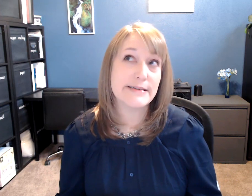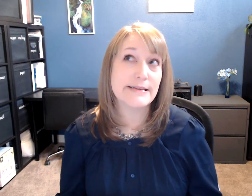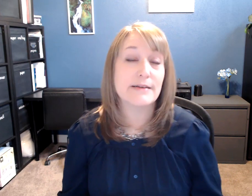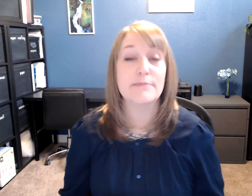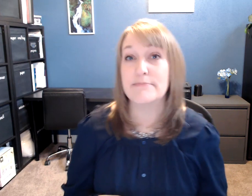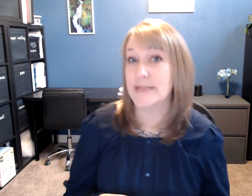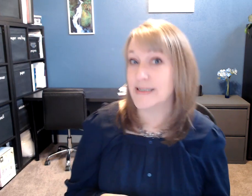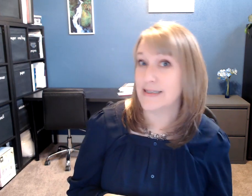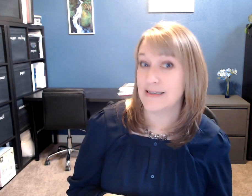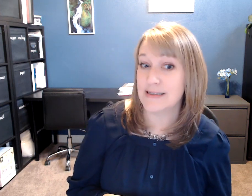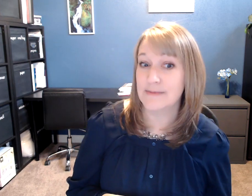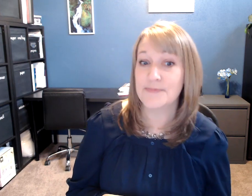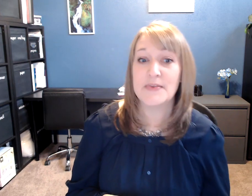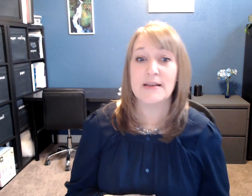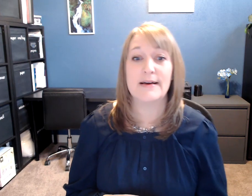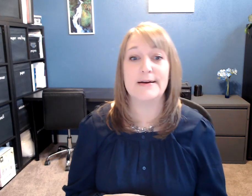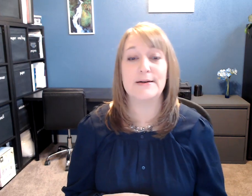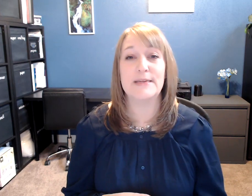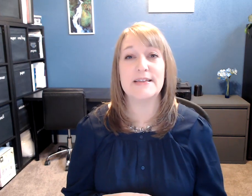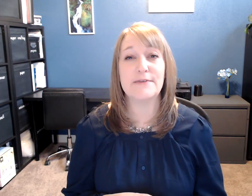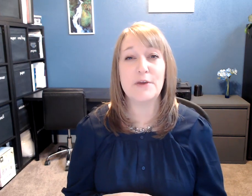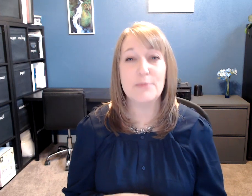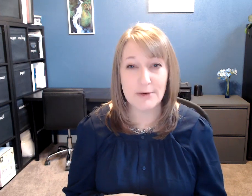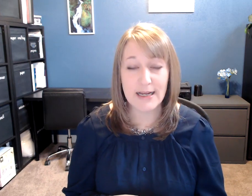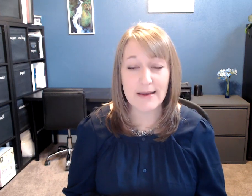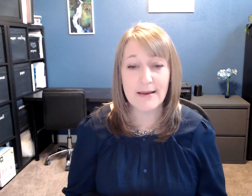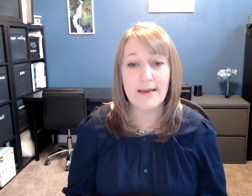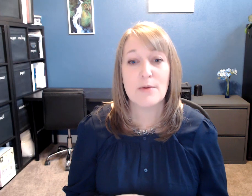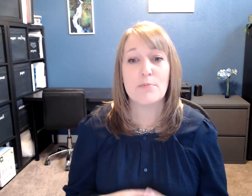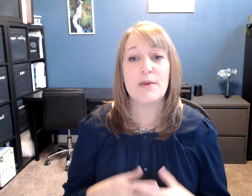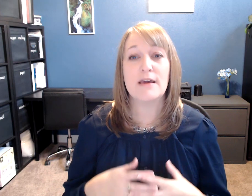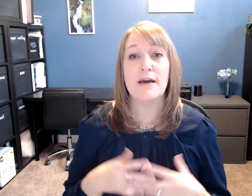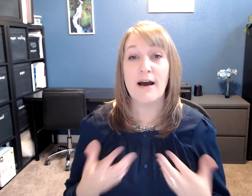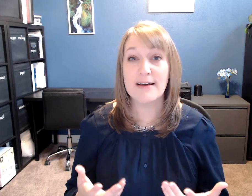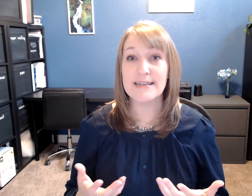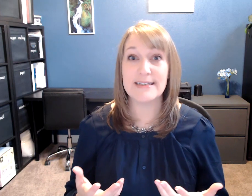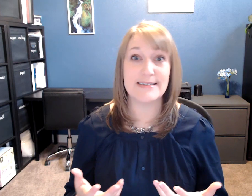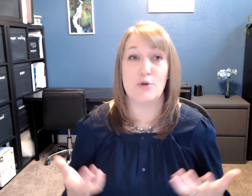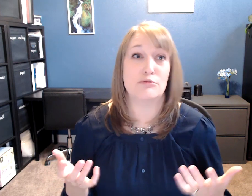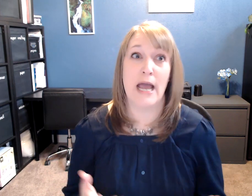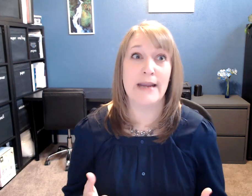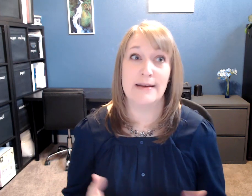Ms., Mrs. In the deaf community because it is so